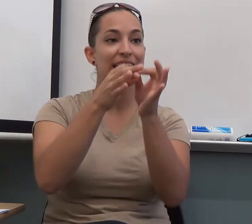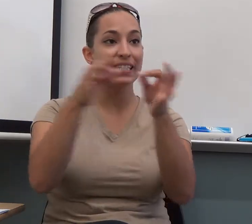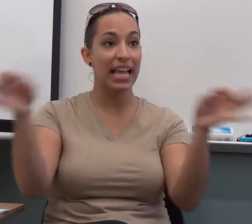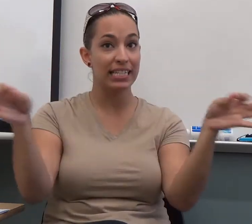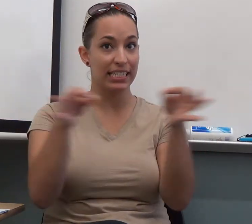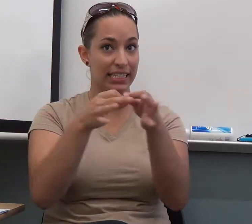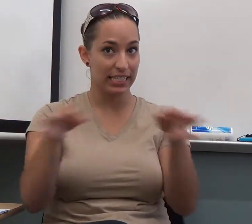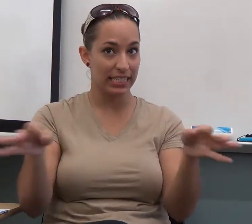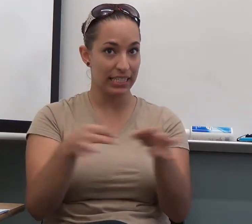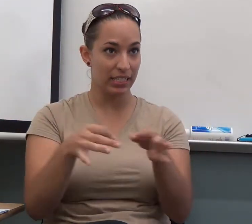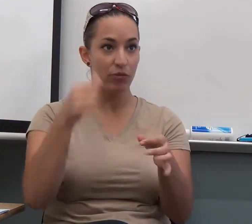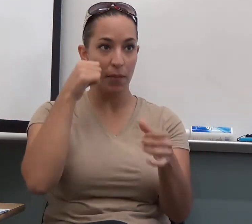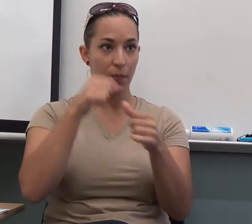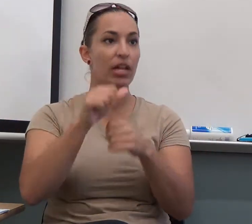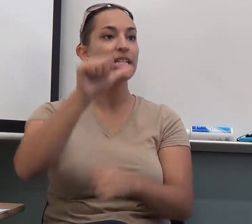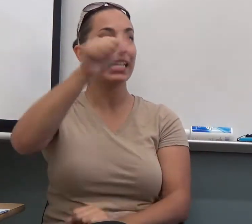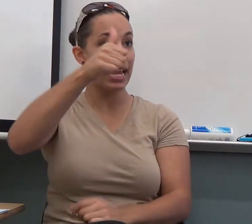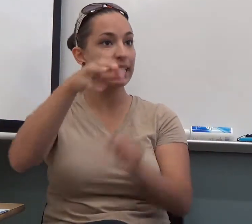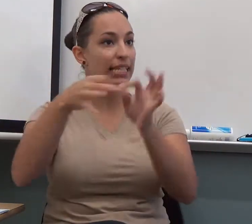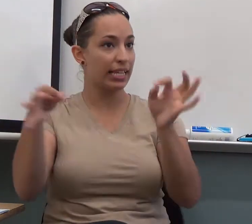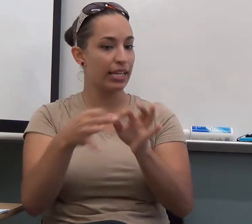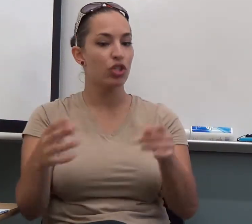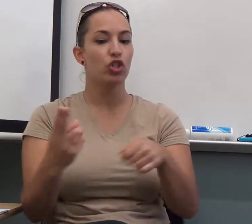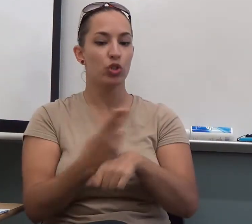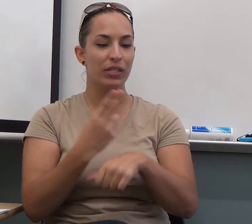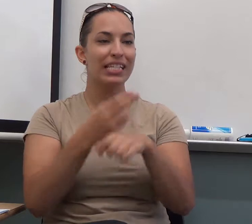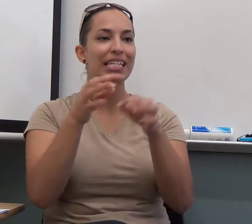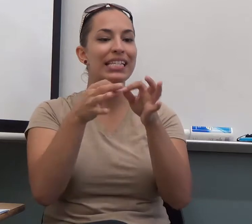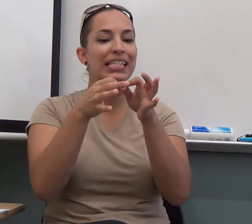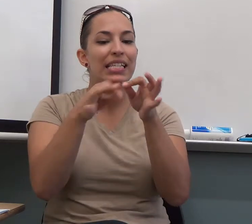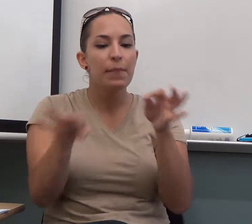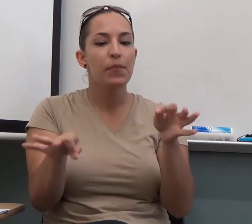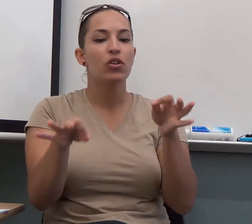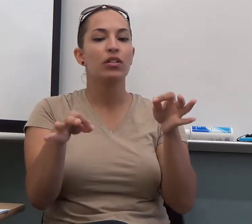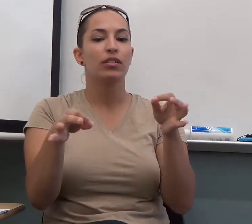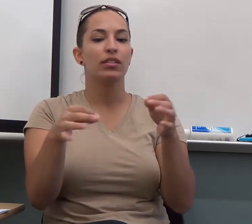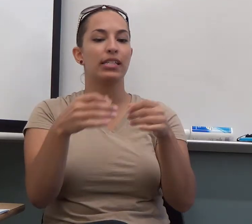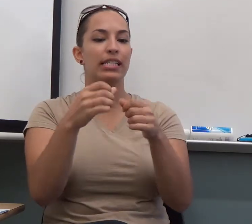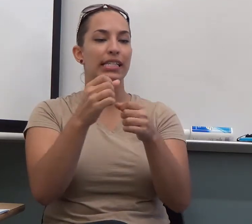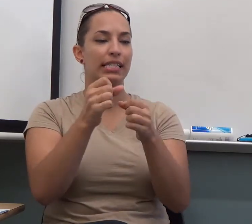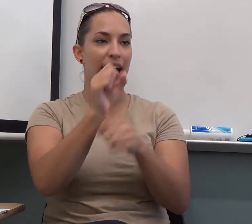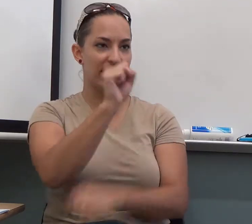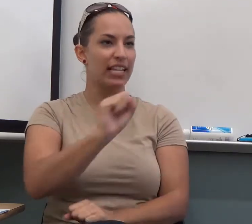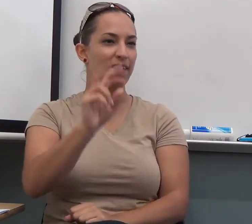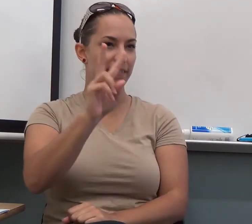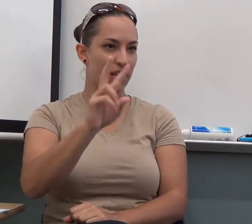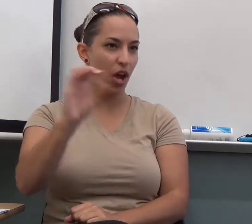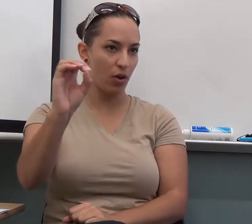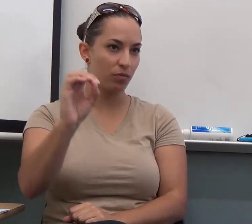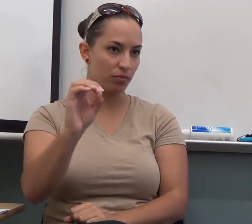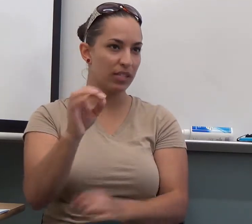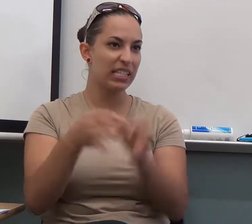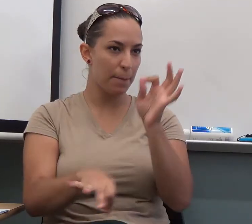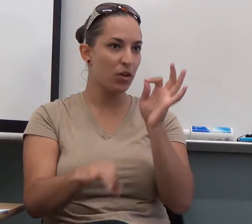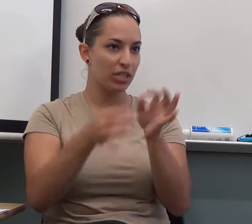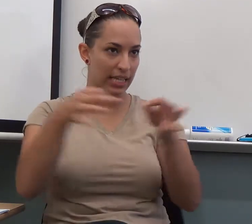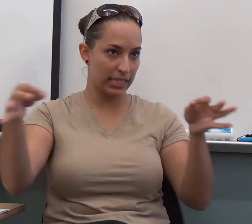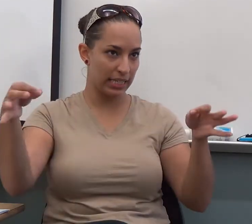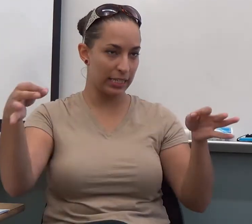10 sentences using the simple sentence structure, right? SVO. Okay, I asked you guys to do that. Don't worry about